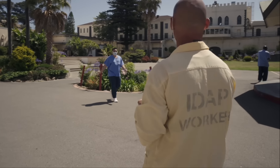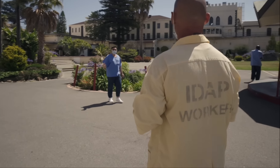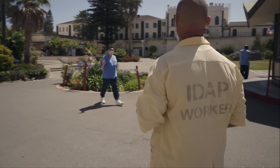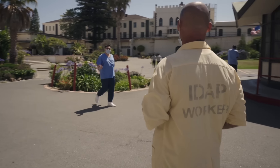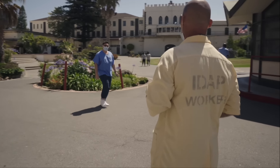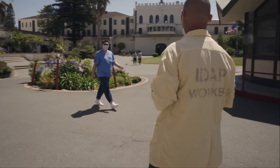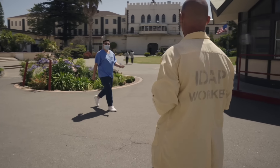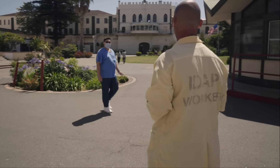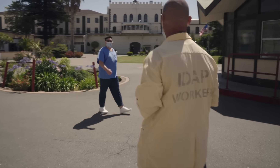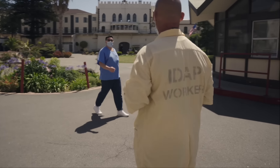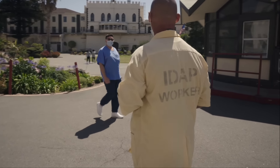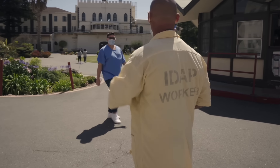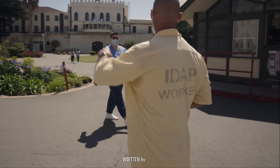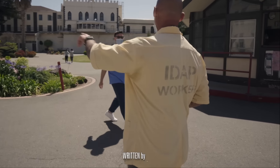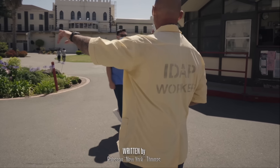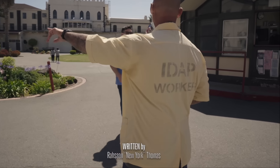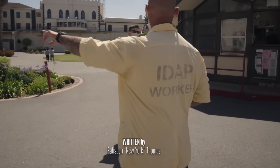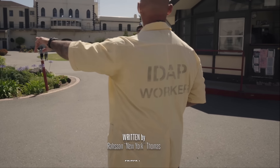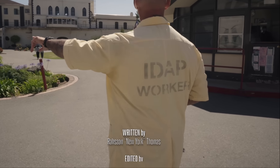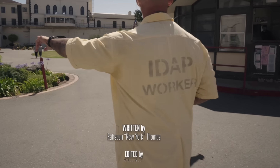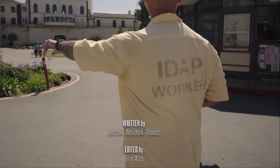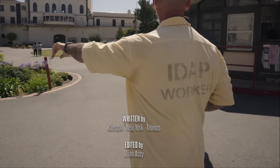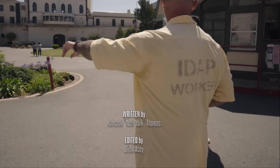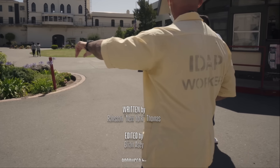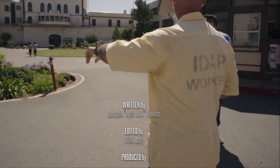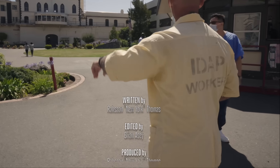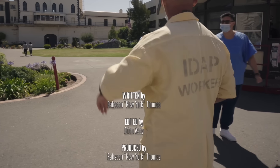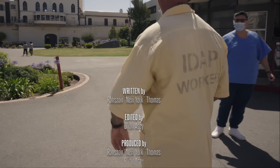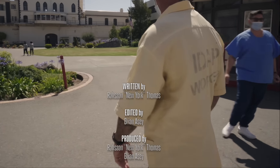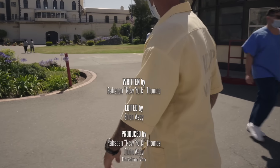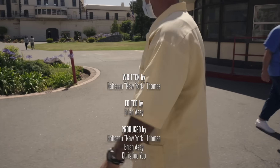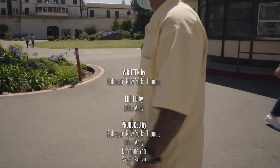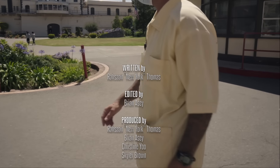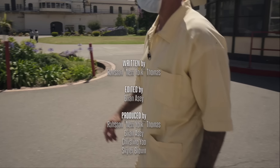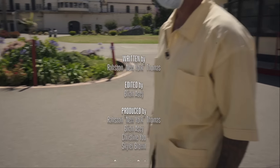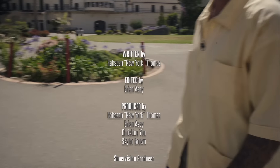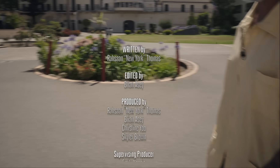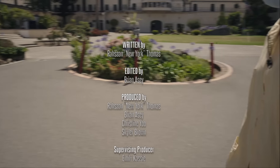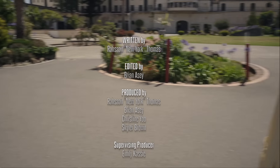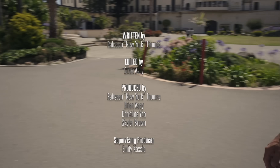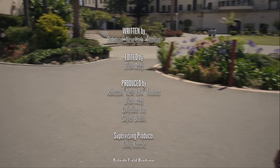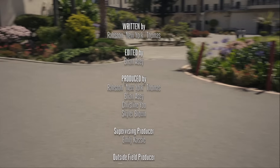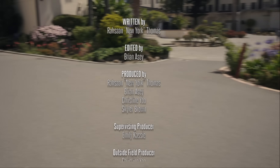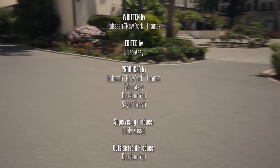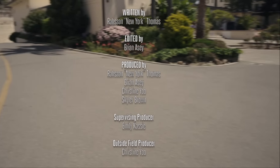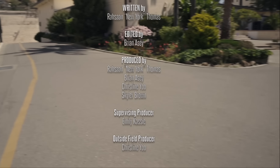over nothing. I know I can't change. Gotta keep my head up even if I take a